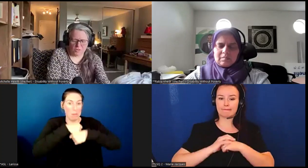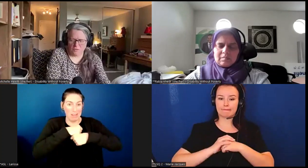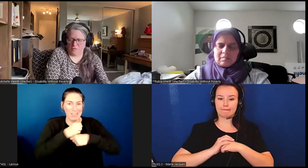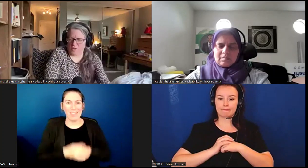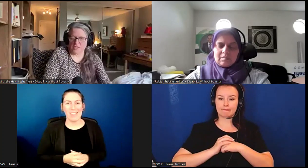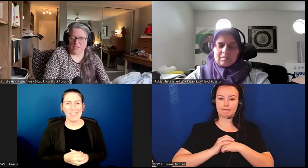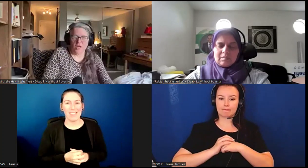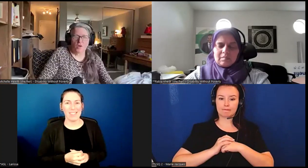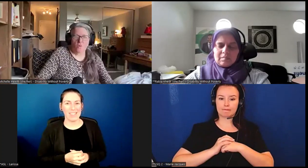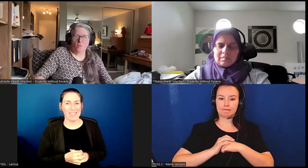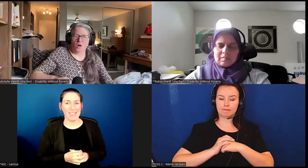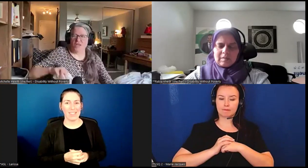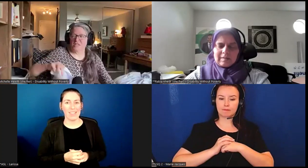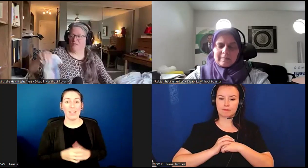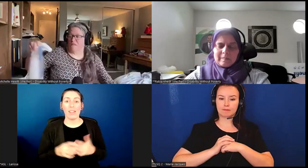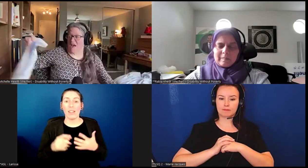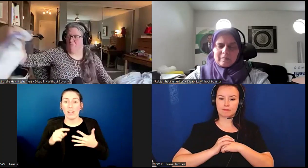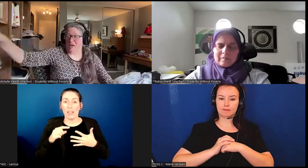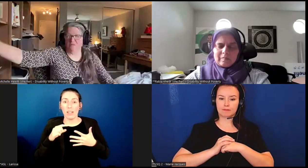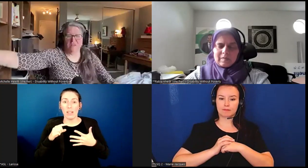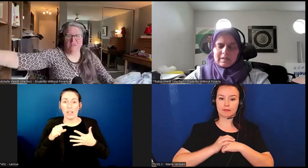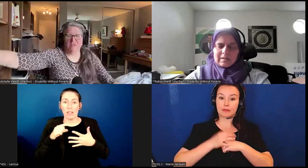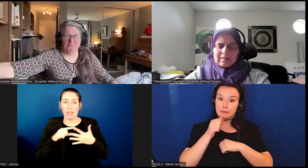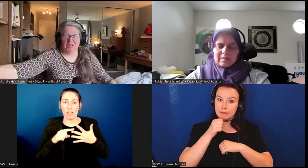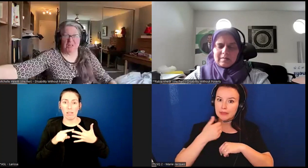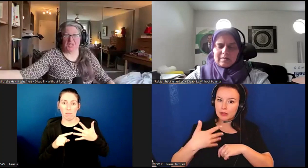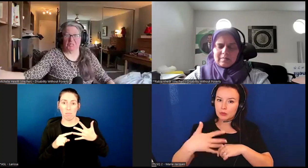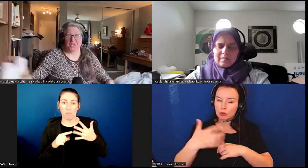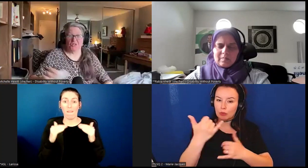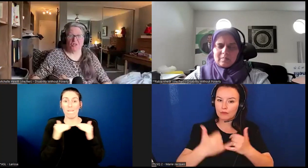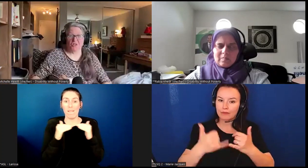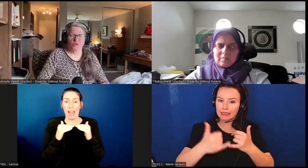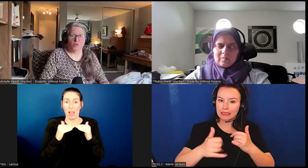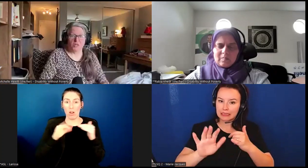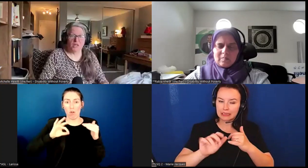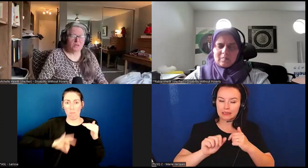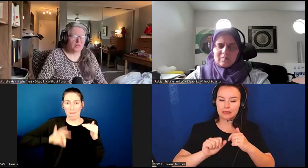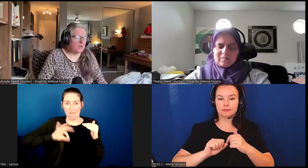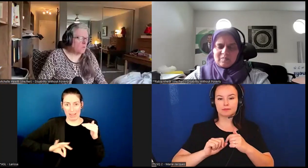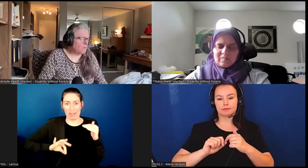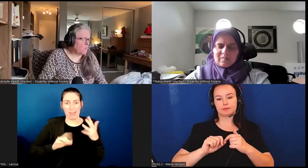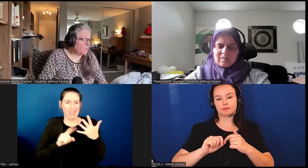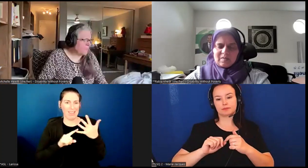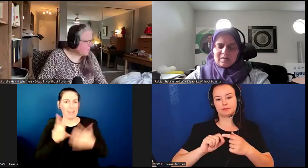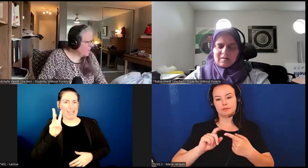moments of this. One is a fair benefit. I think that's pretty straightforward.